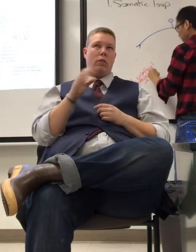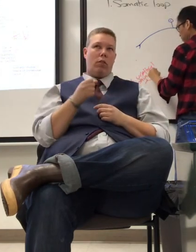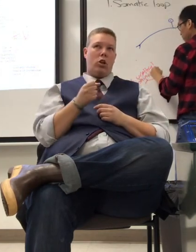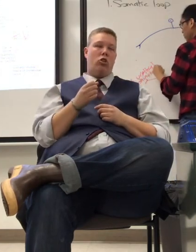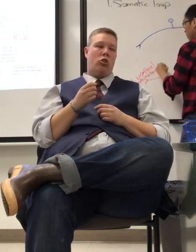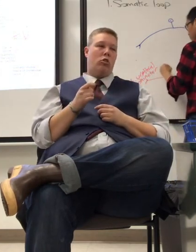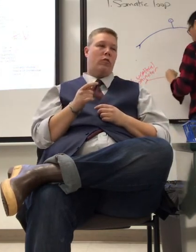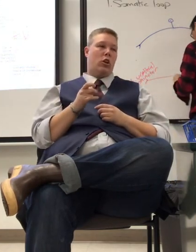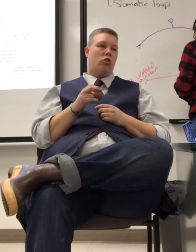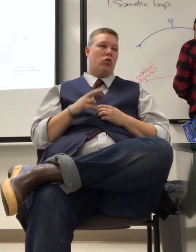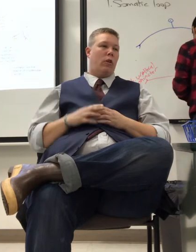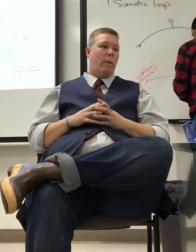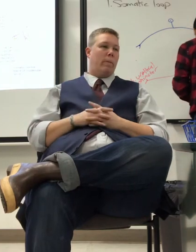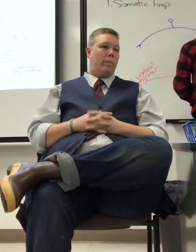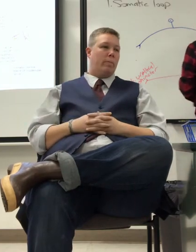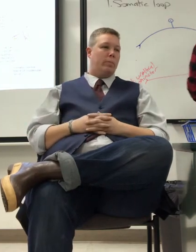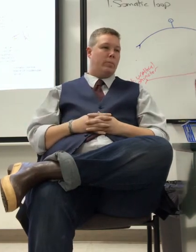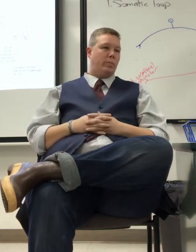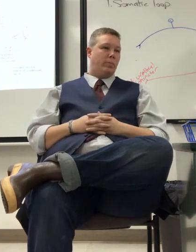sphincter.